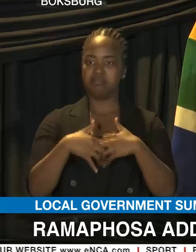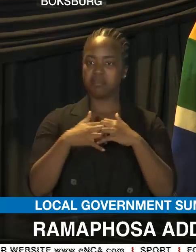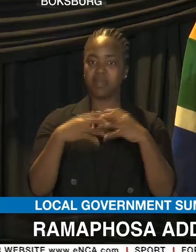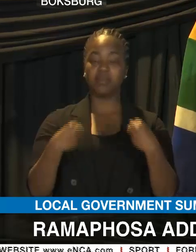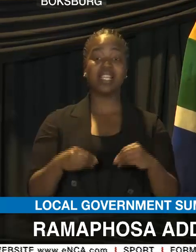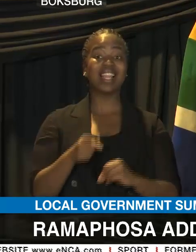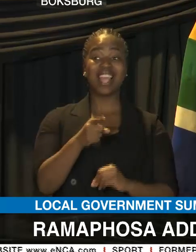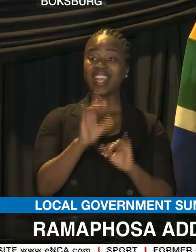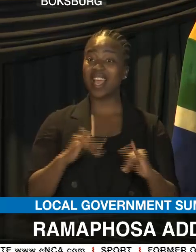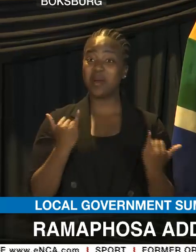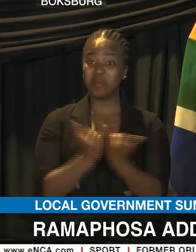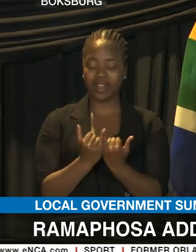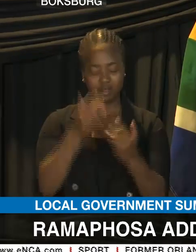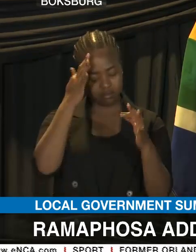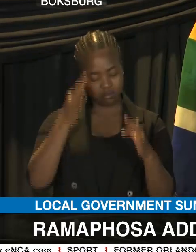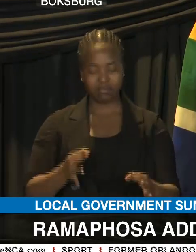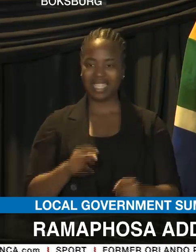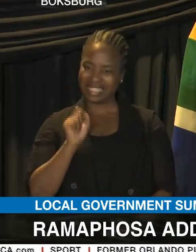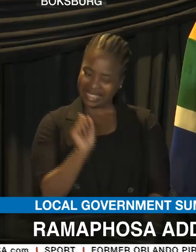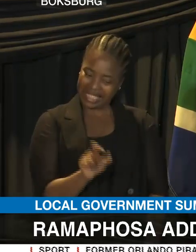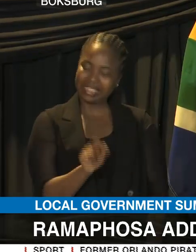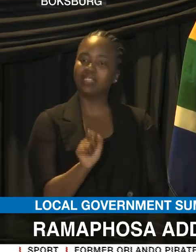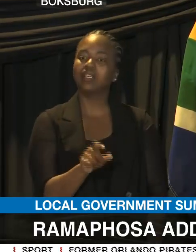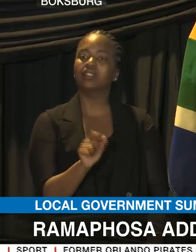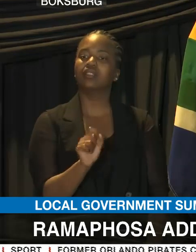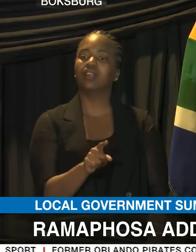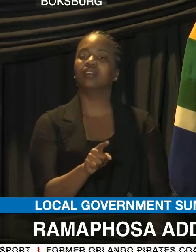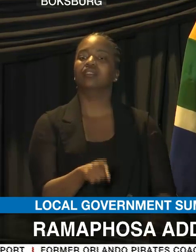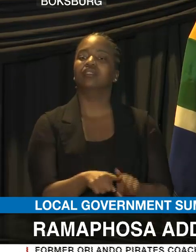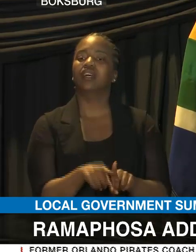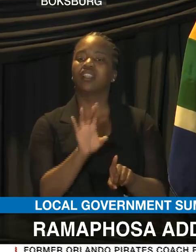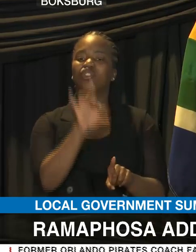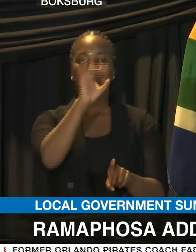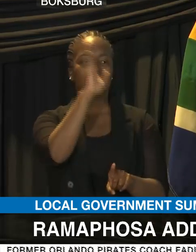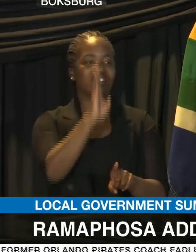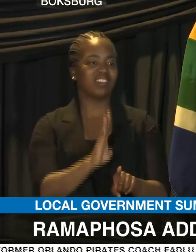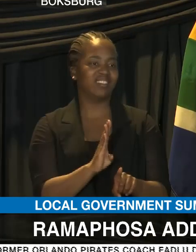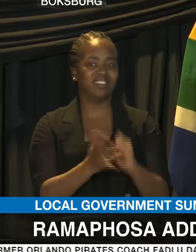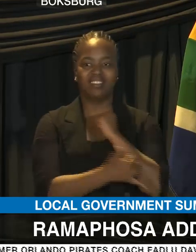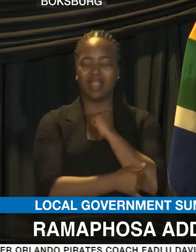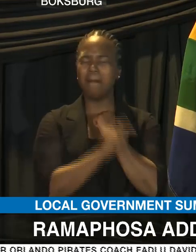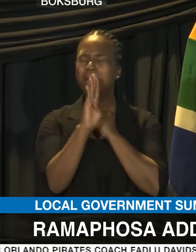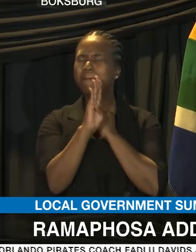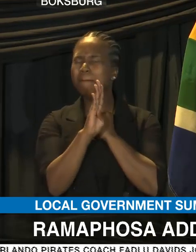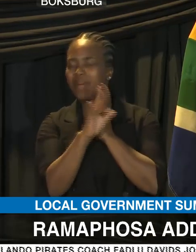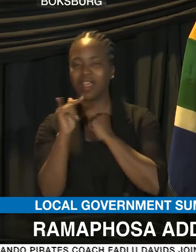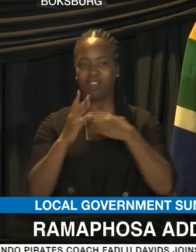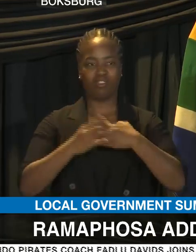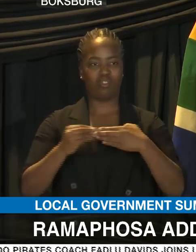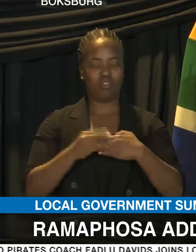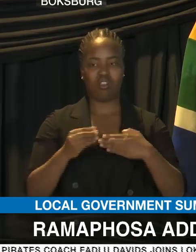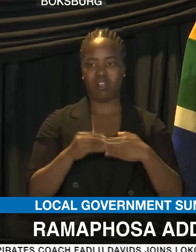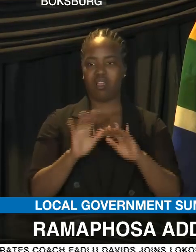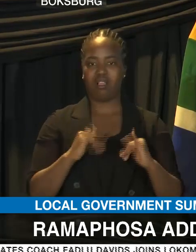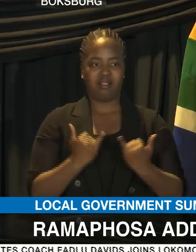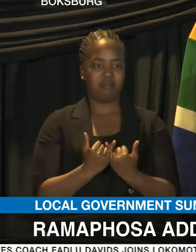And that company decided that that's exactly where we want to be. They invested the $1 billion and added